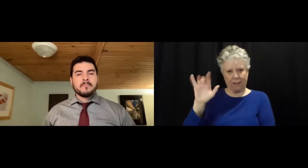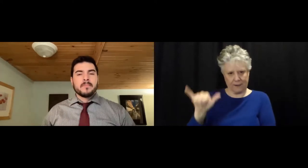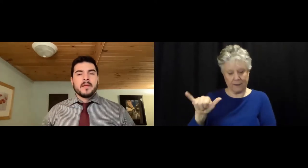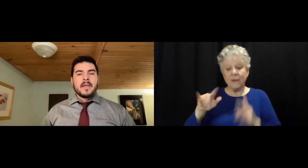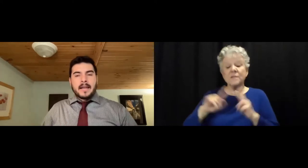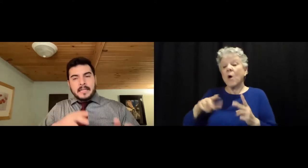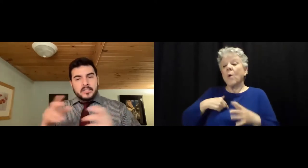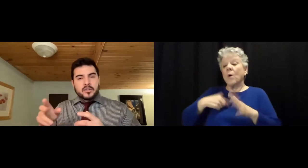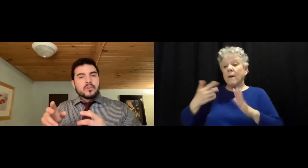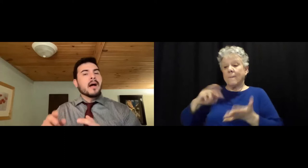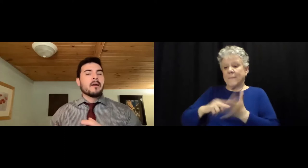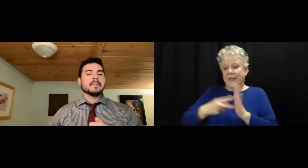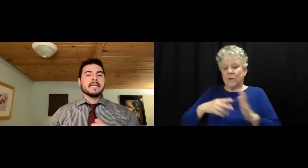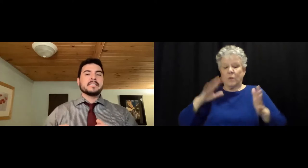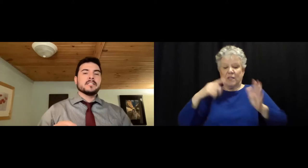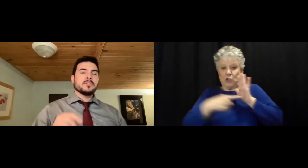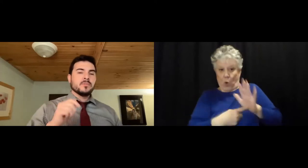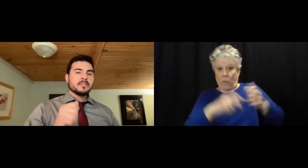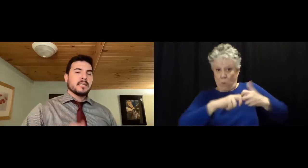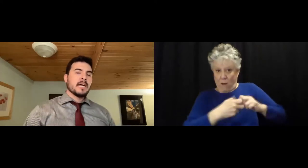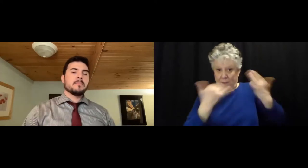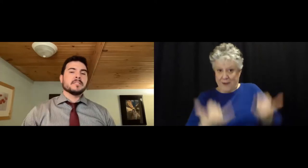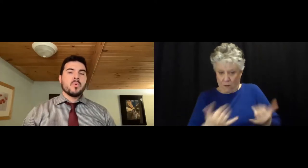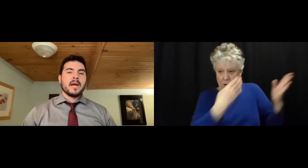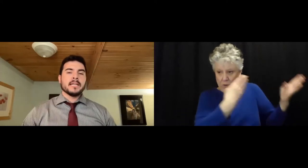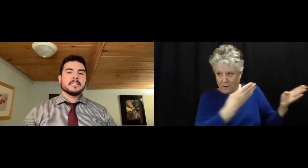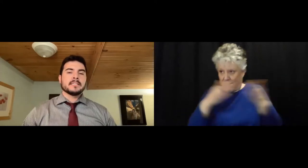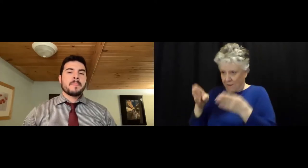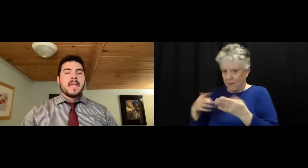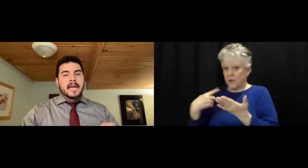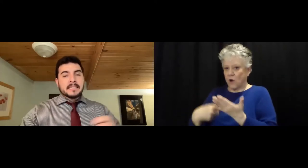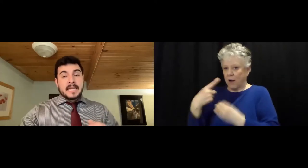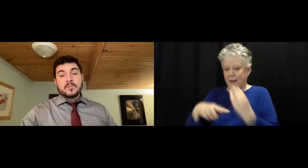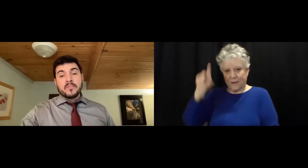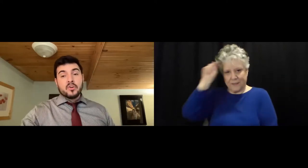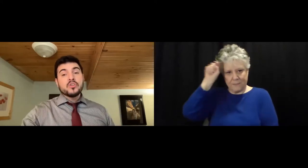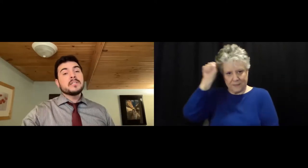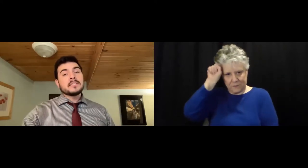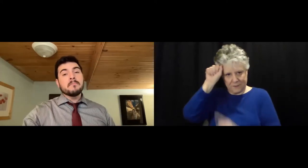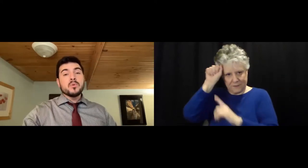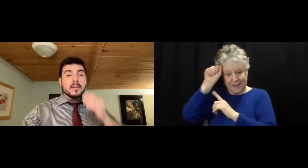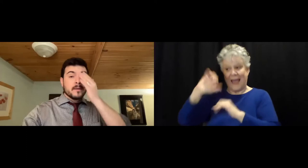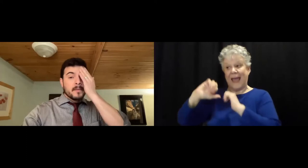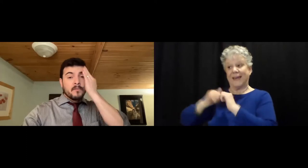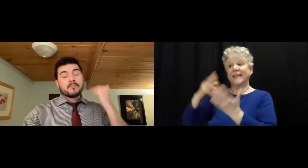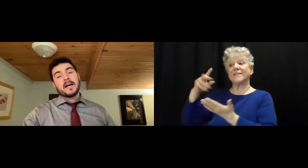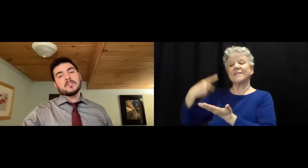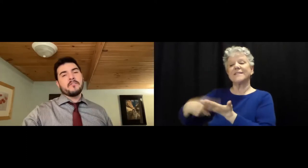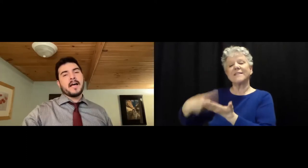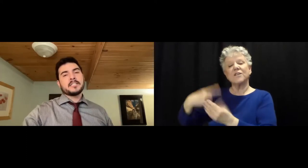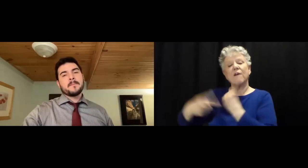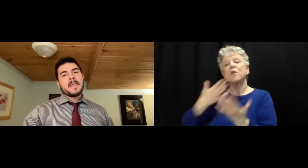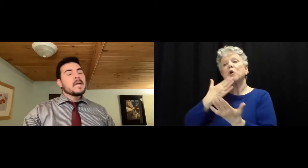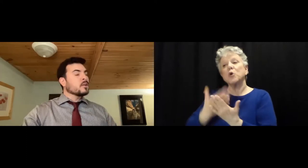problem, I'd like to turn our attention to Saint Thomas Aquinas and his account of the goodness and beauty of our